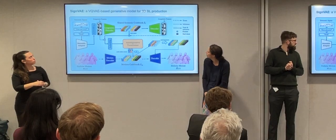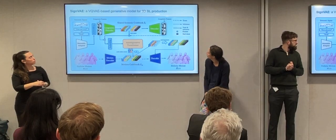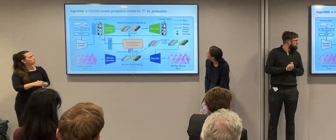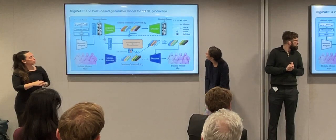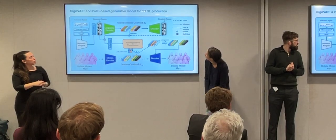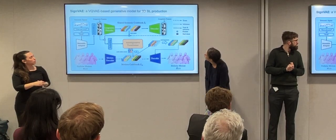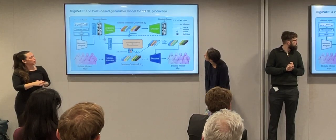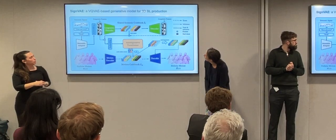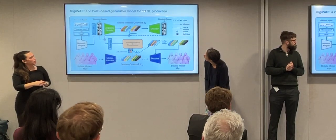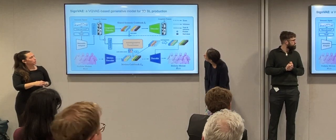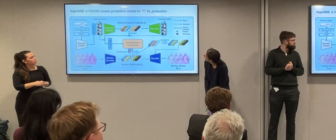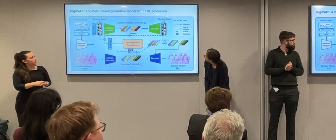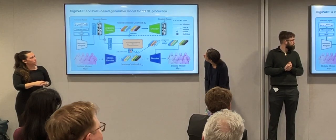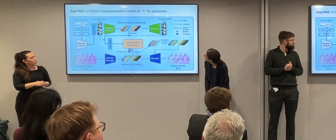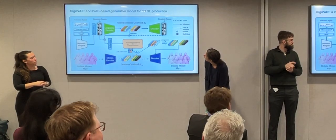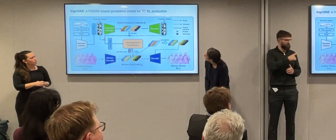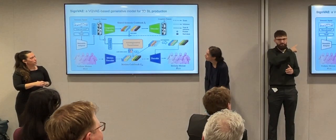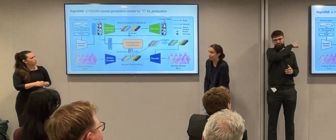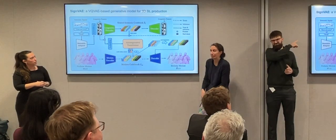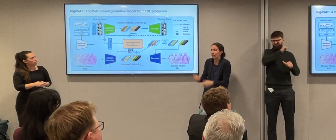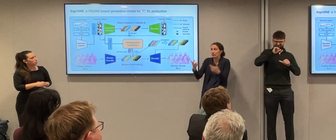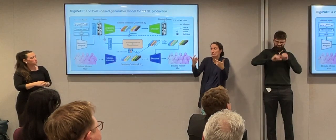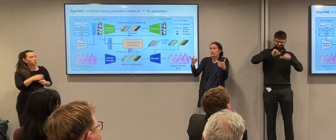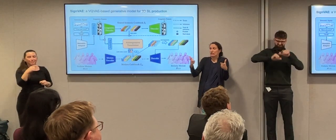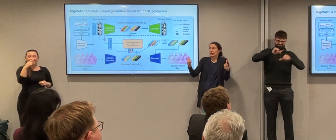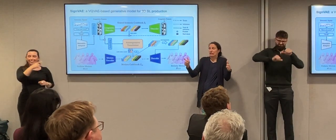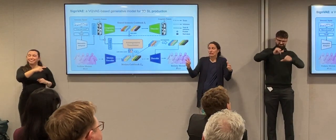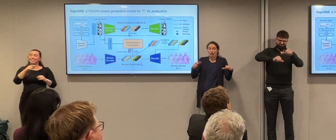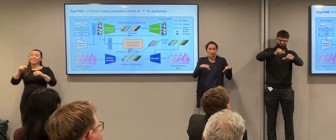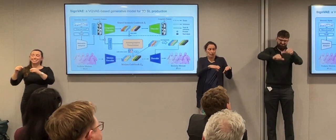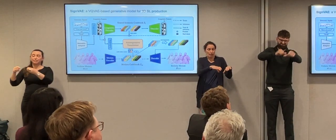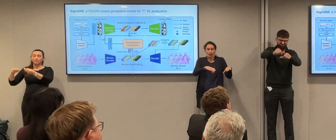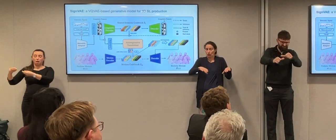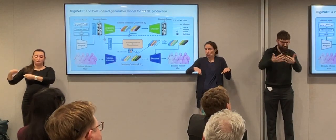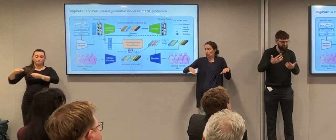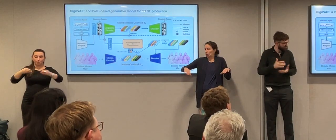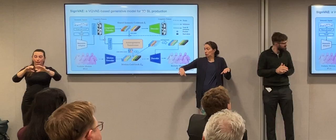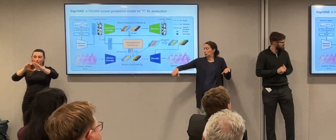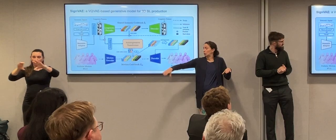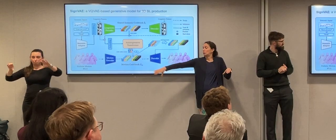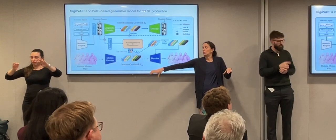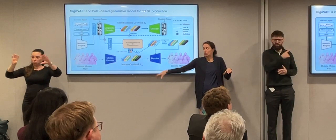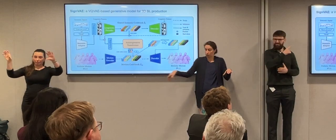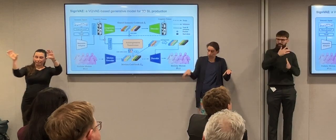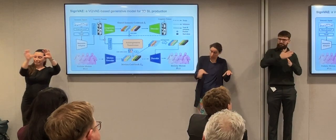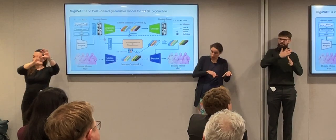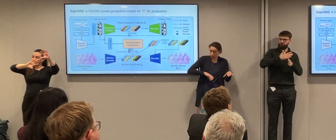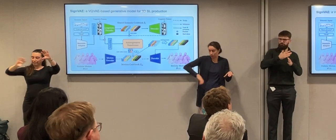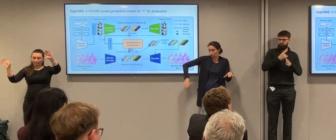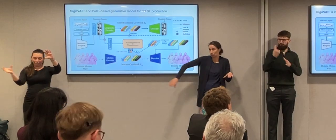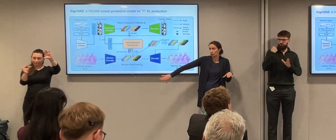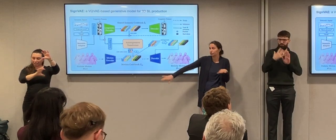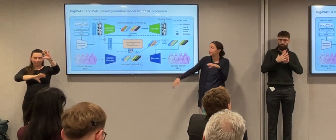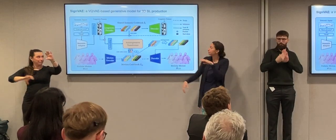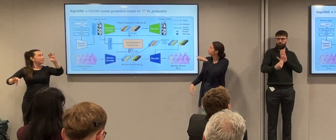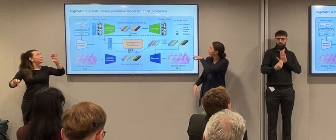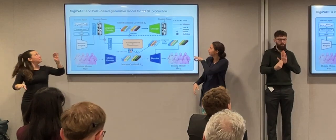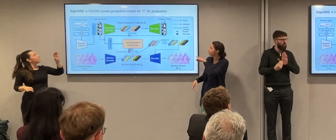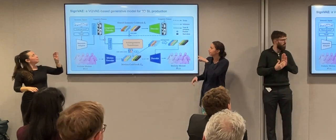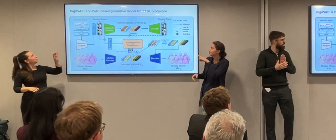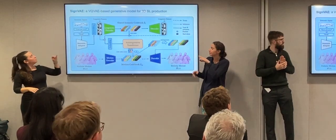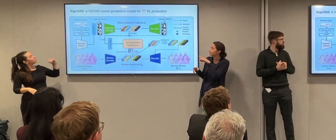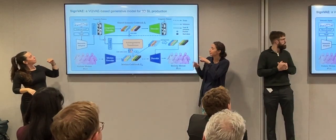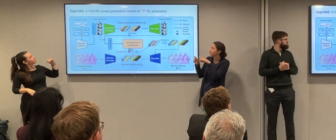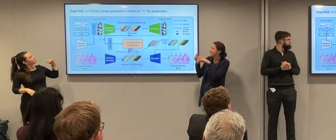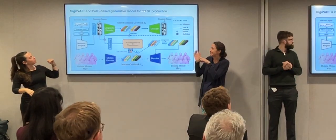we have a bit of a huge pipeline. So this is the first model, so the initial model that we provide or